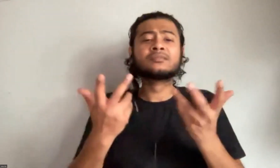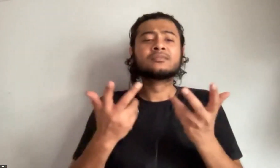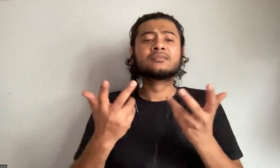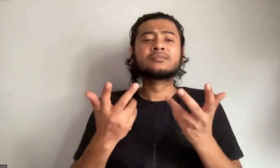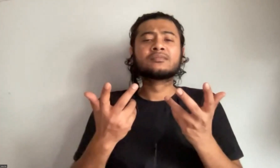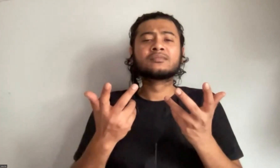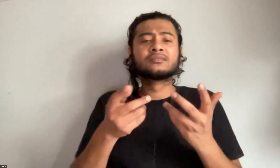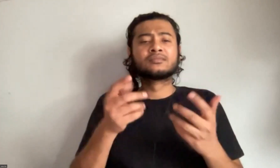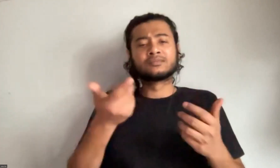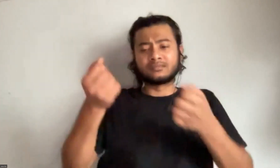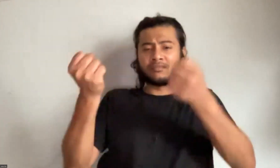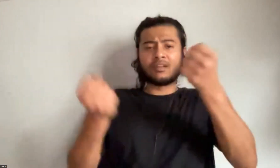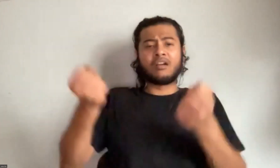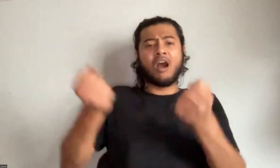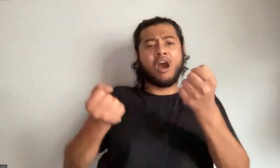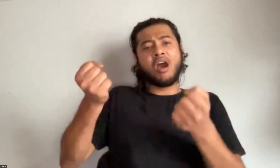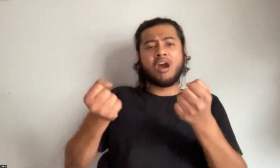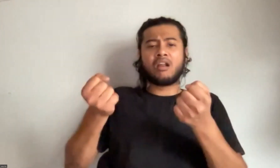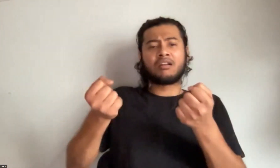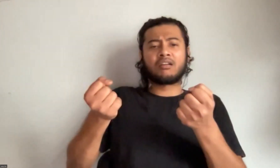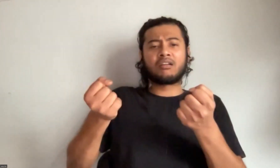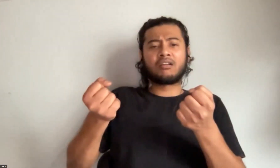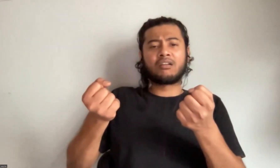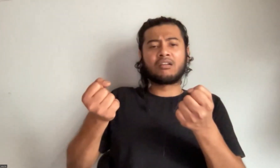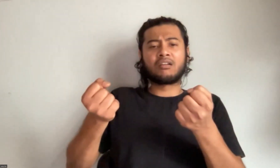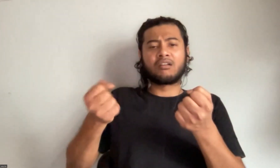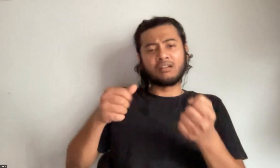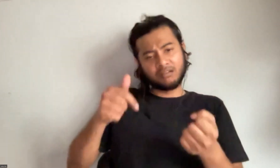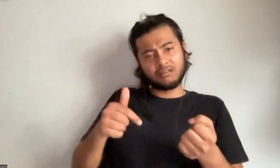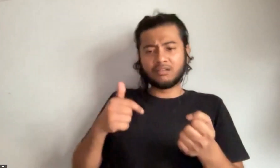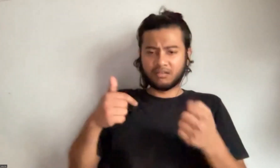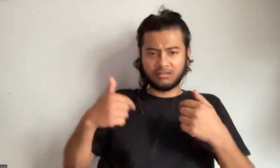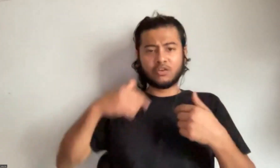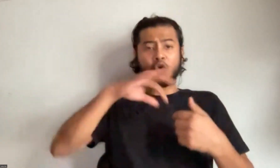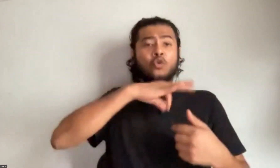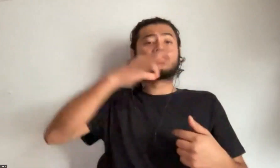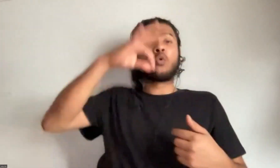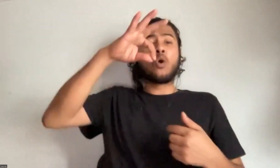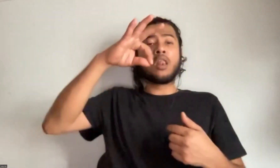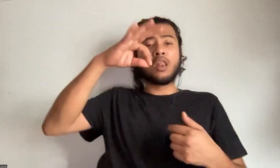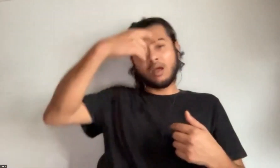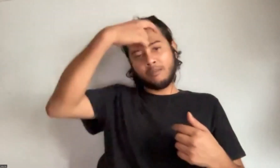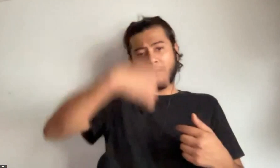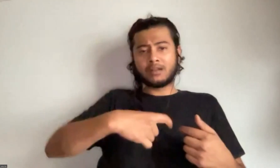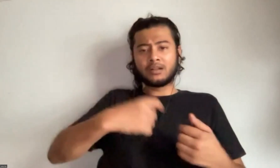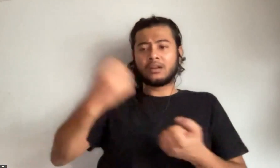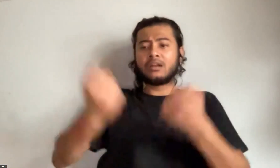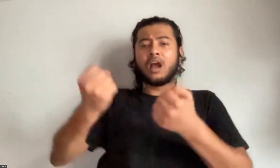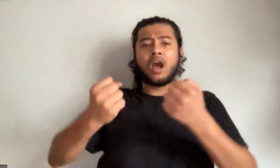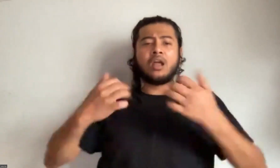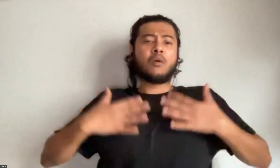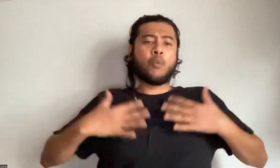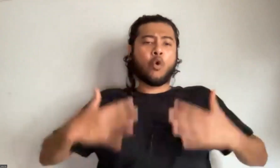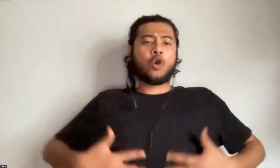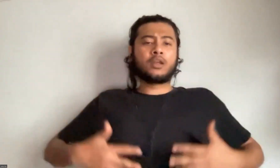here in this world, but nothing belongs to me. Like for example, I am living in this body, which is with me for the whole